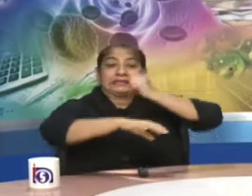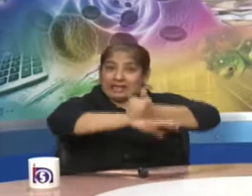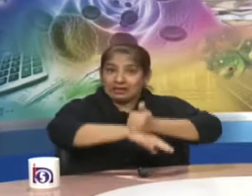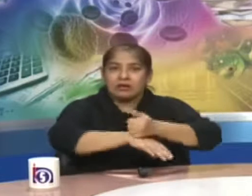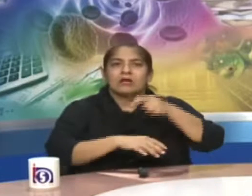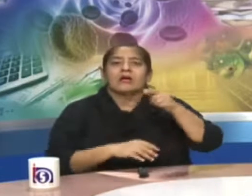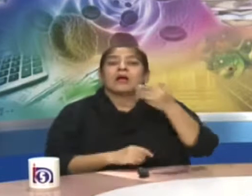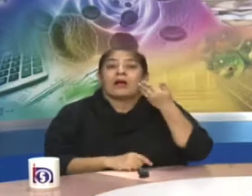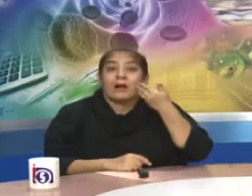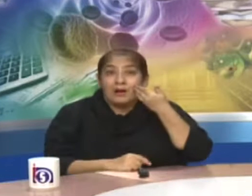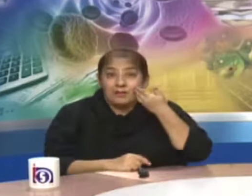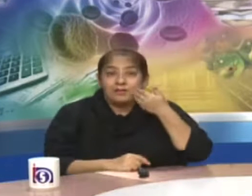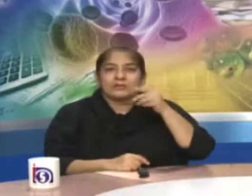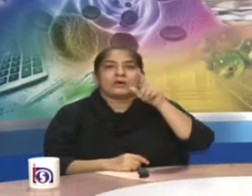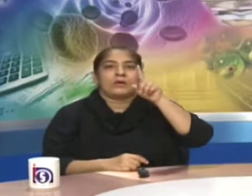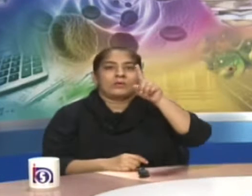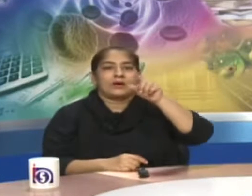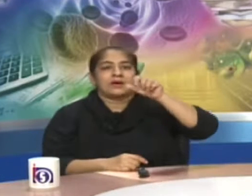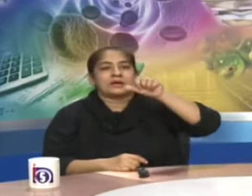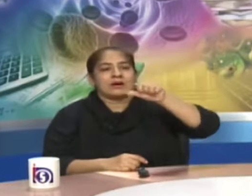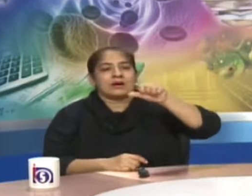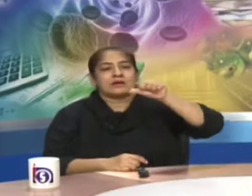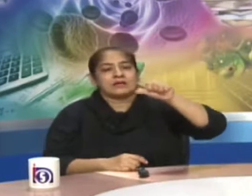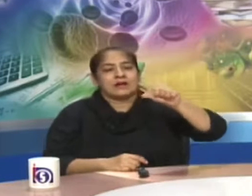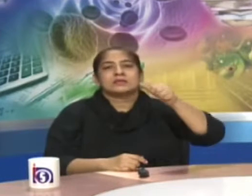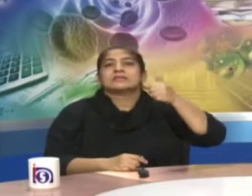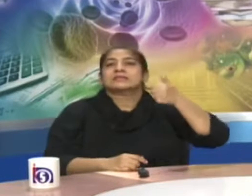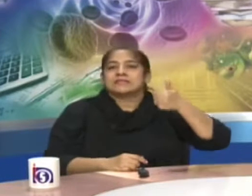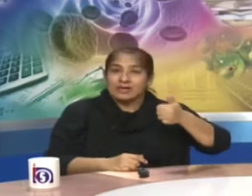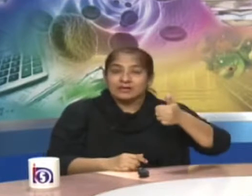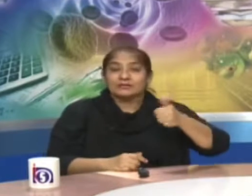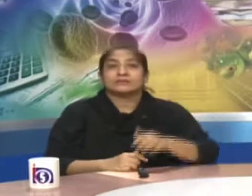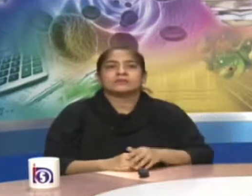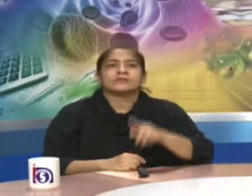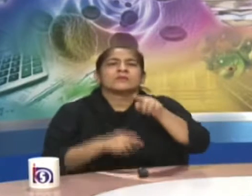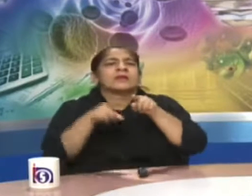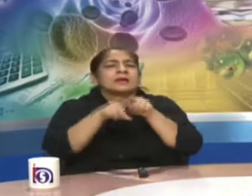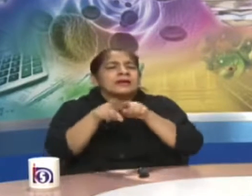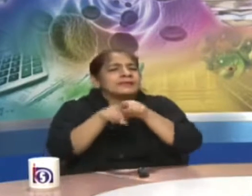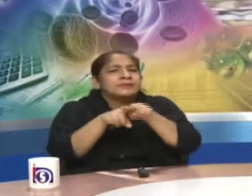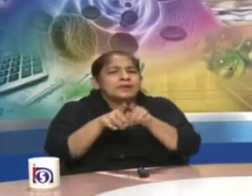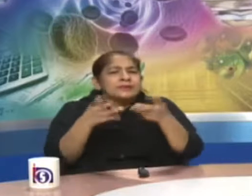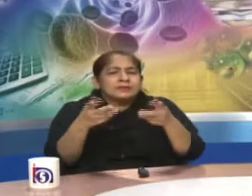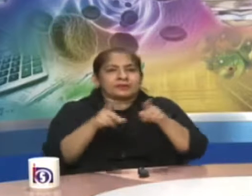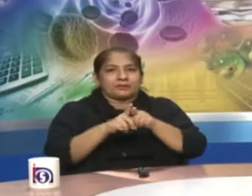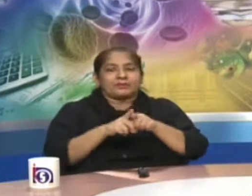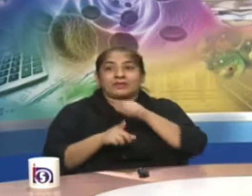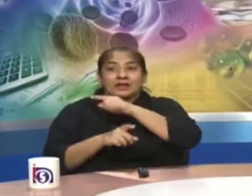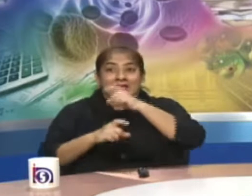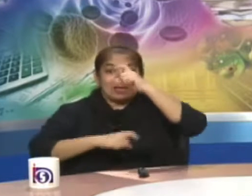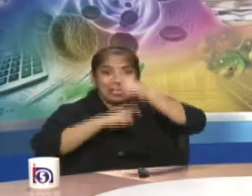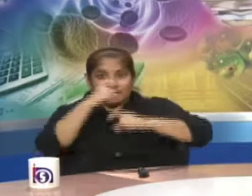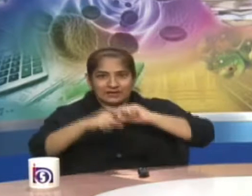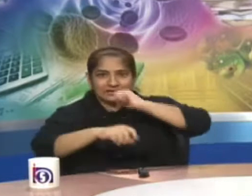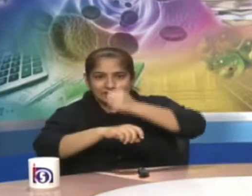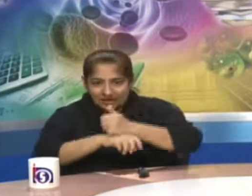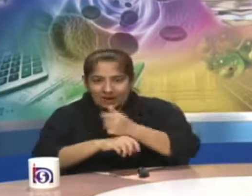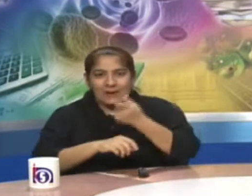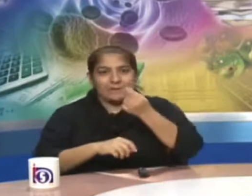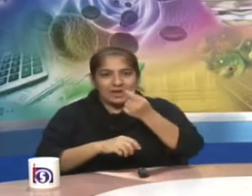Now we will be talking about the services, the depository services. It was started in the year 1996.